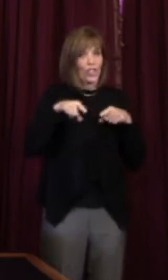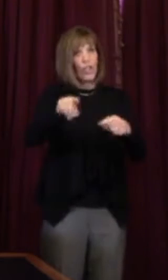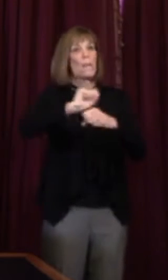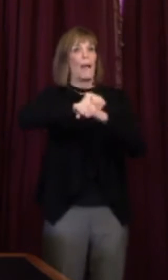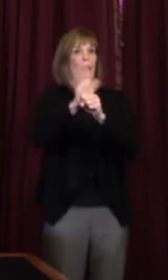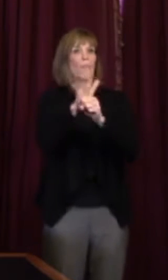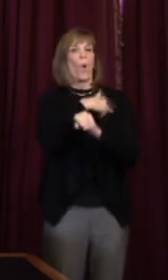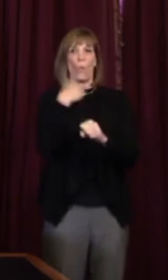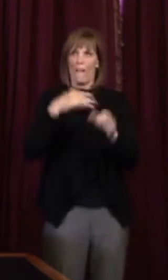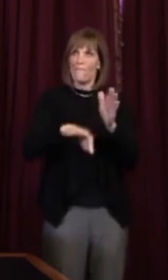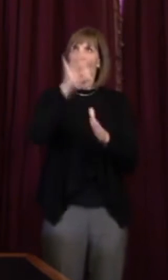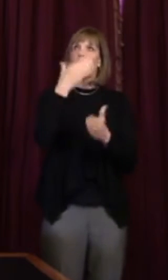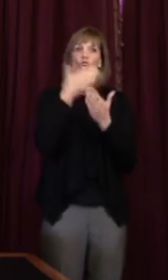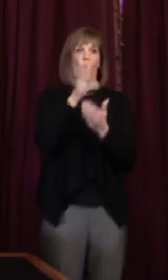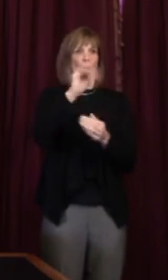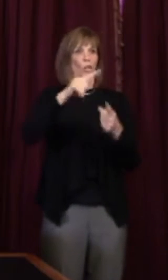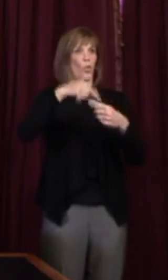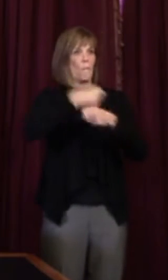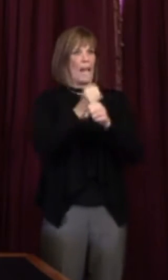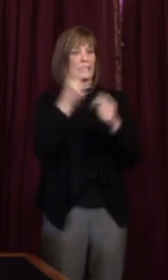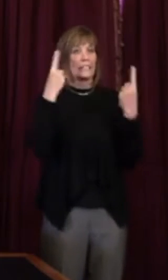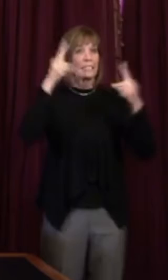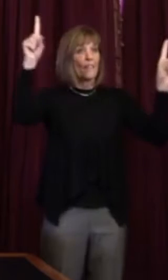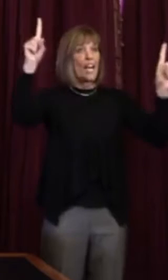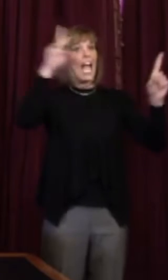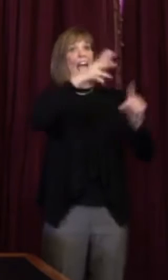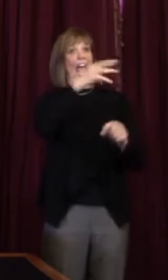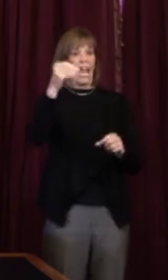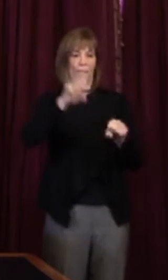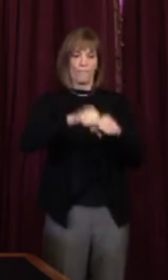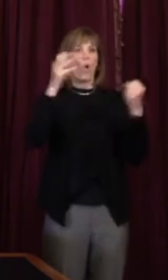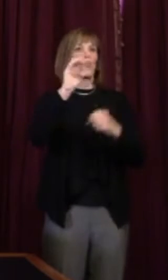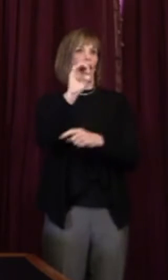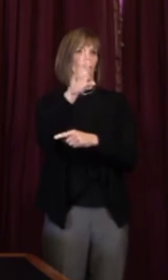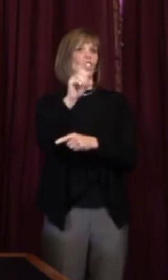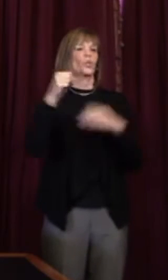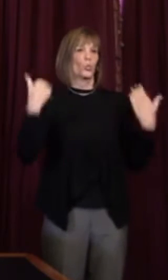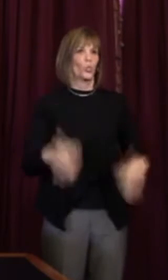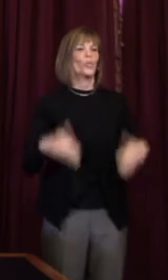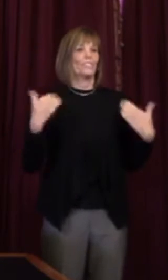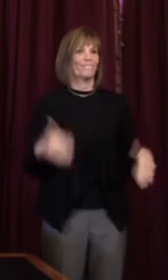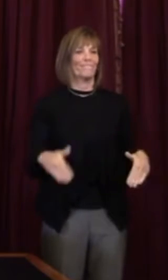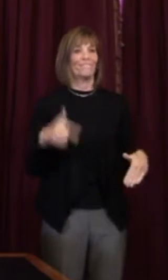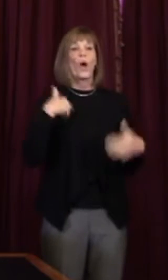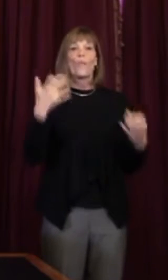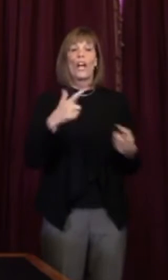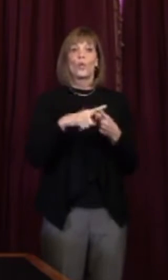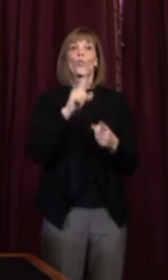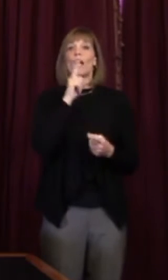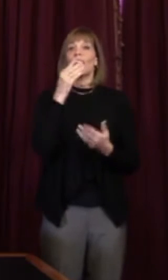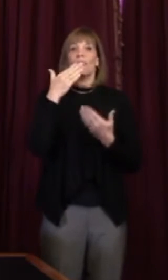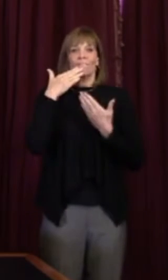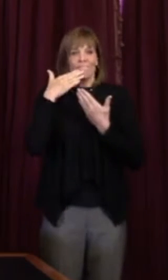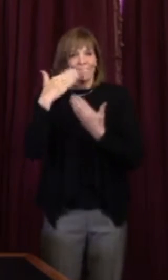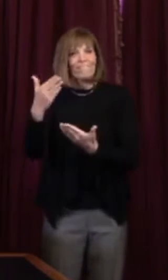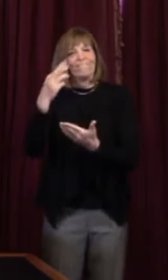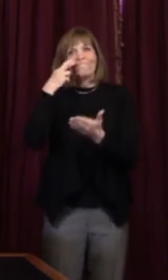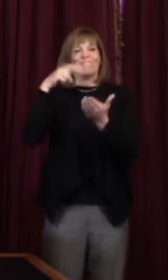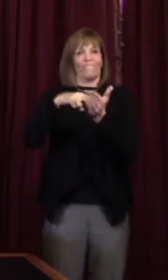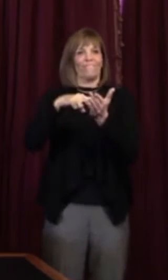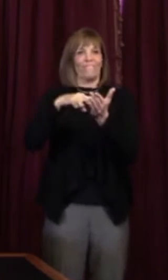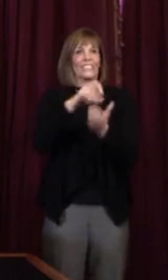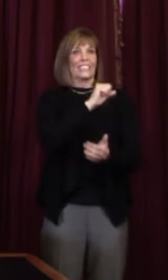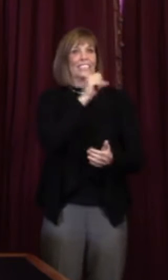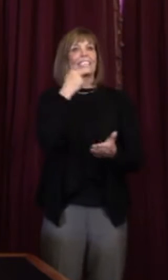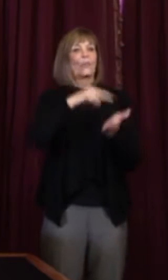to make our election happen successfully and at record levels. I'd like to take this opportunity to commend the Secretary of State,